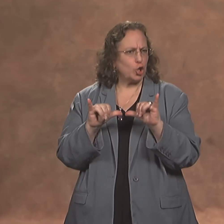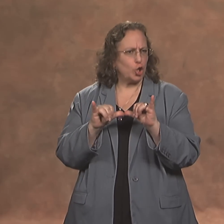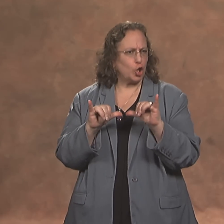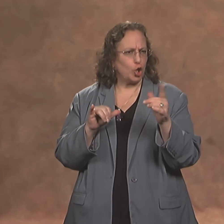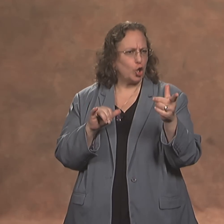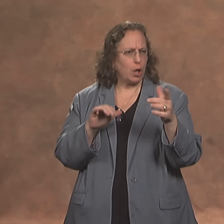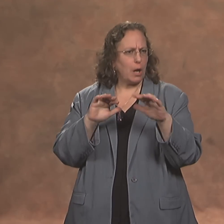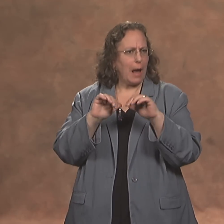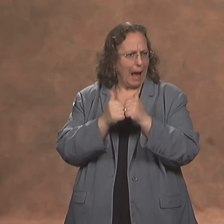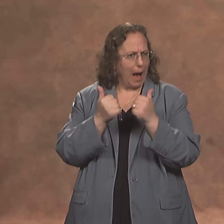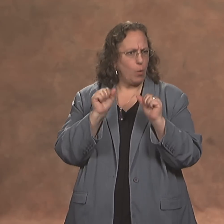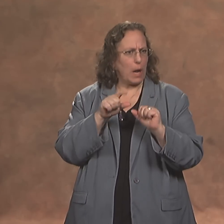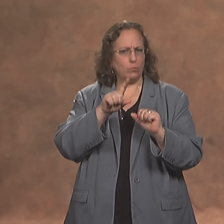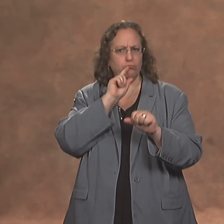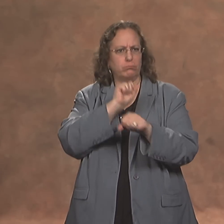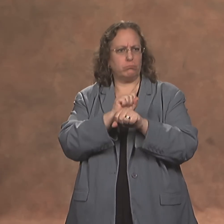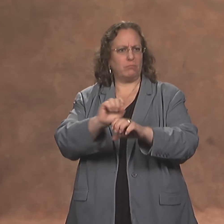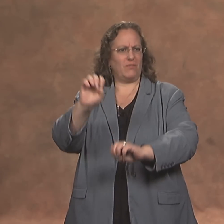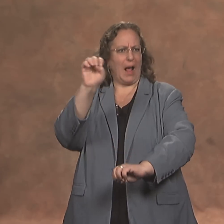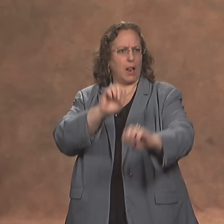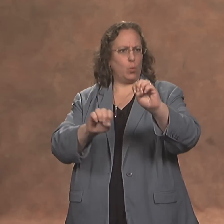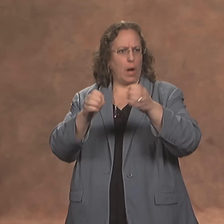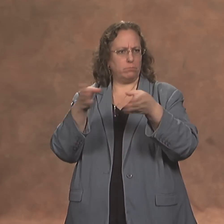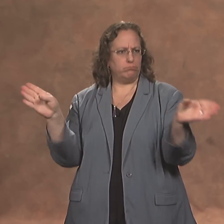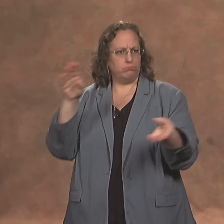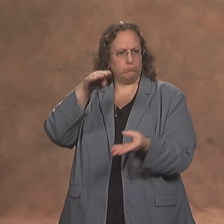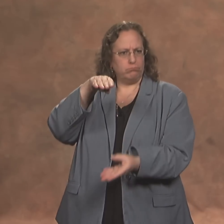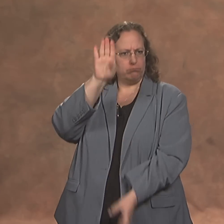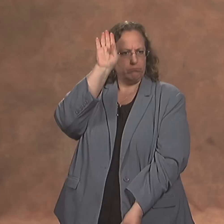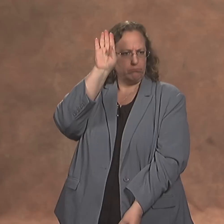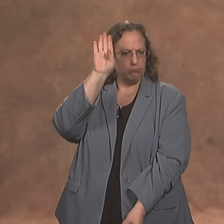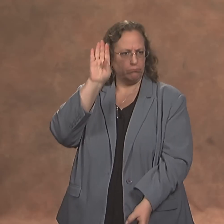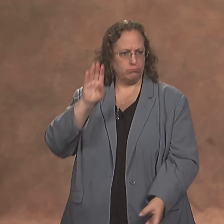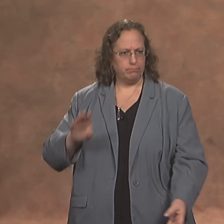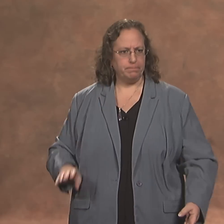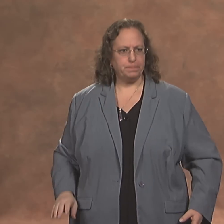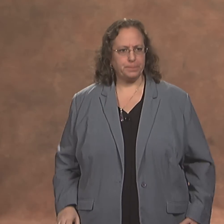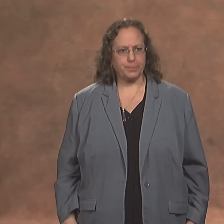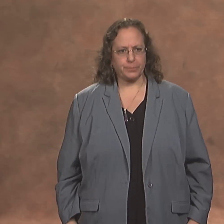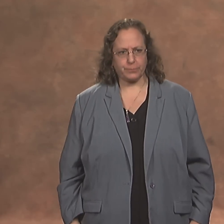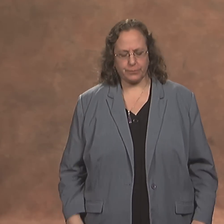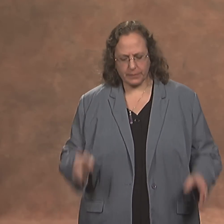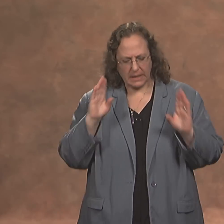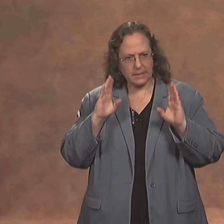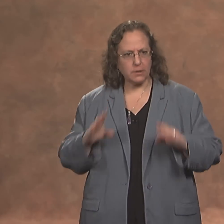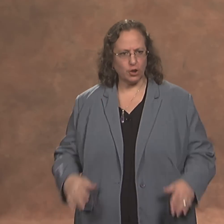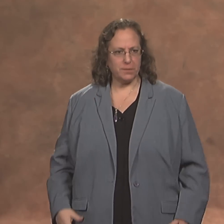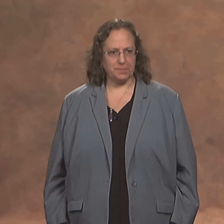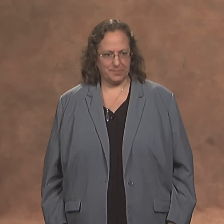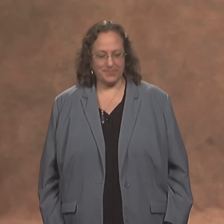about how you evaluate a student's vertical and horizontal range?